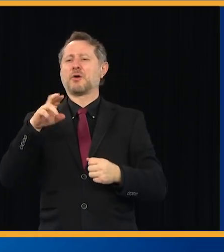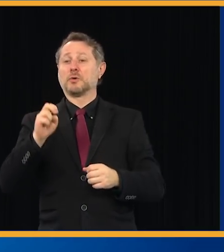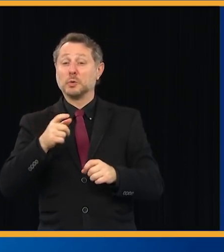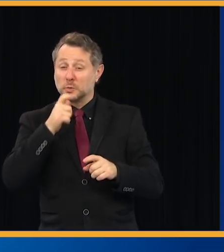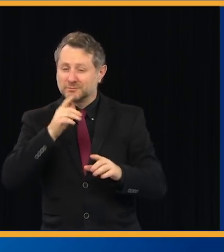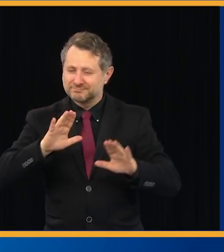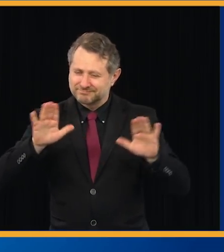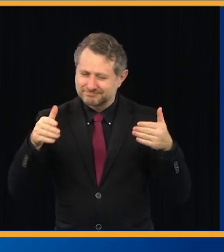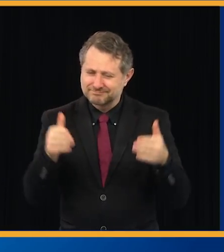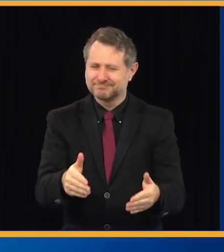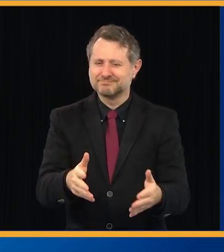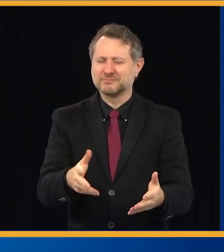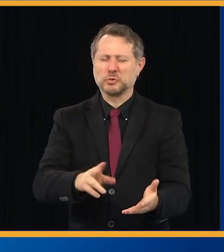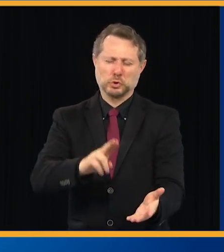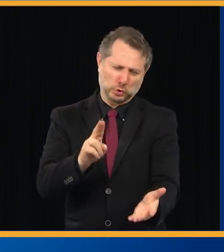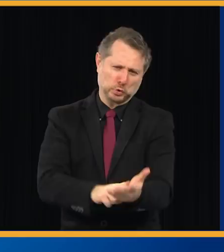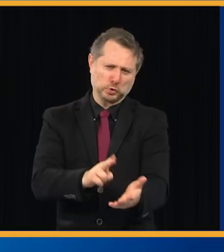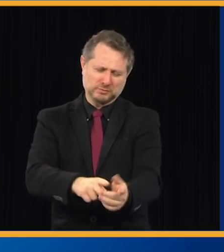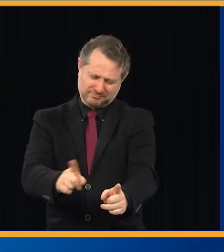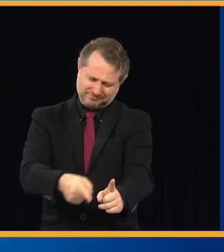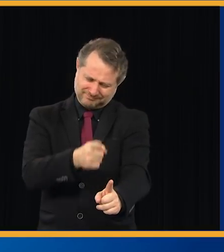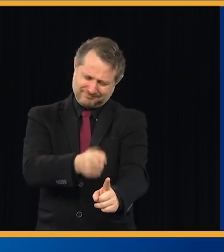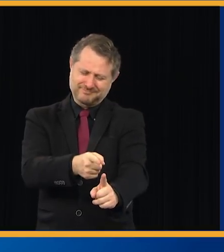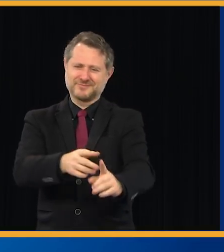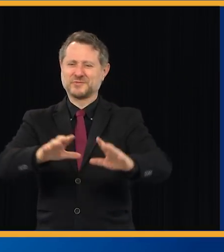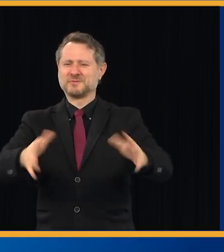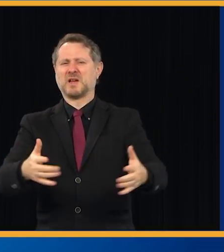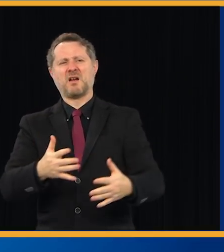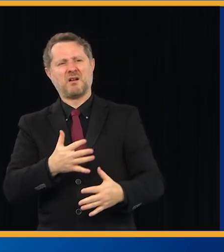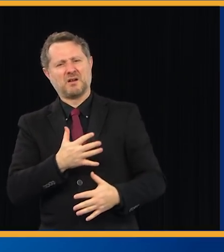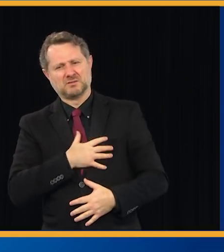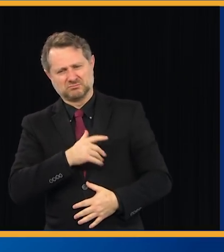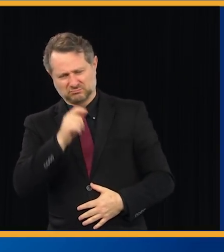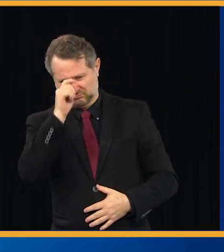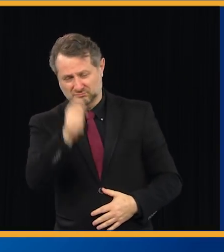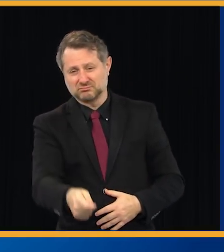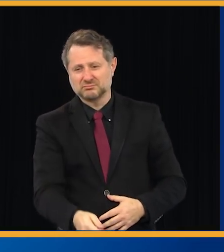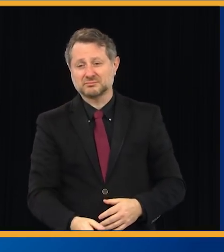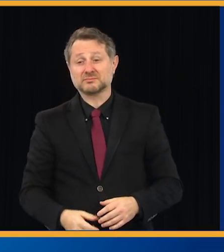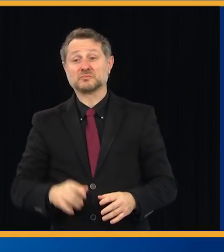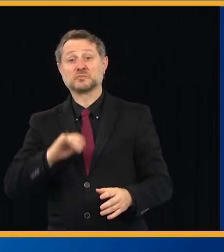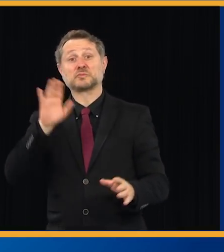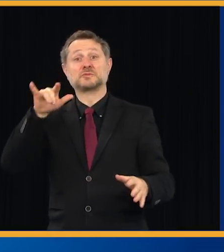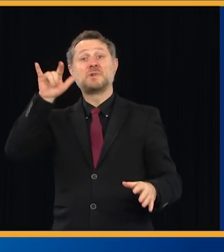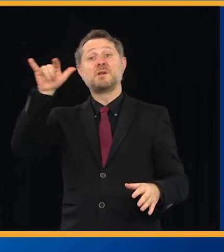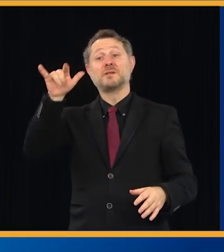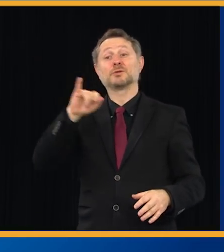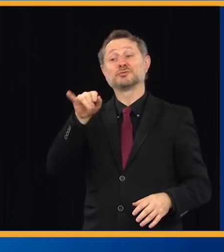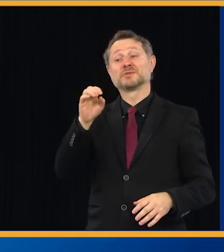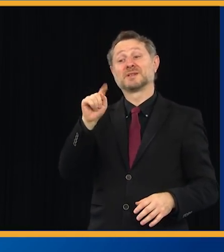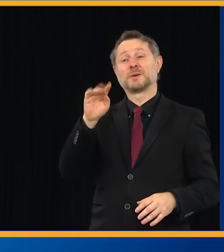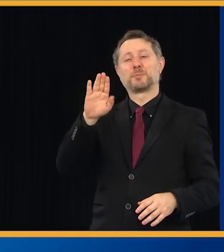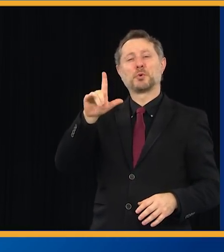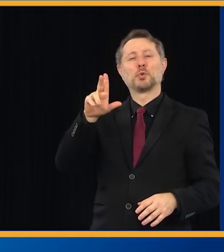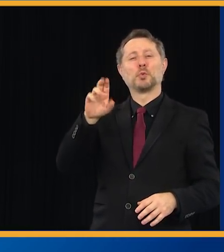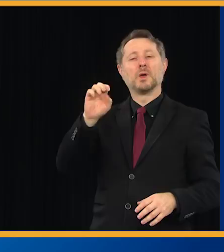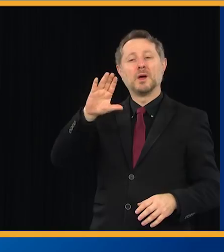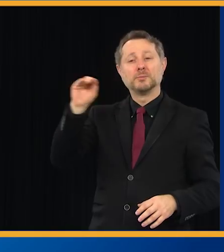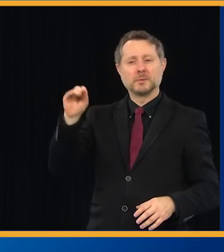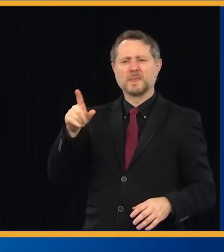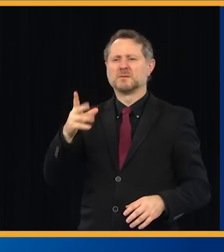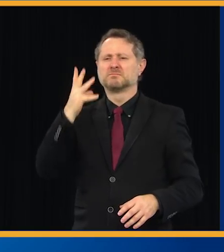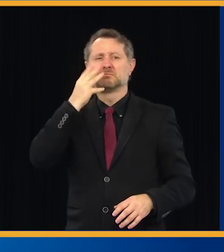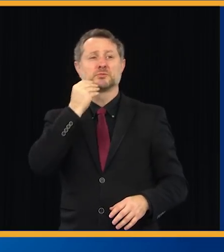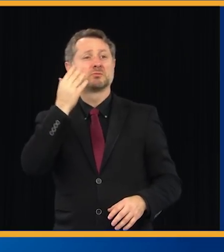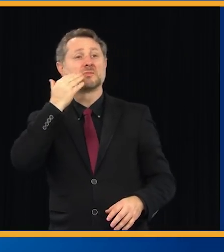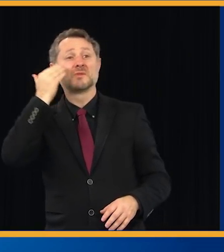And we thank them from the bottom of our hearts. And JetBlue had a beautiful idea of a way to say thank you,